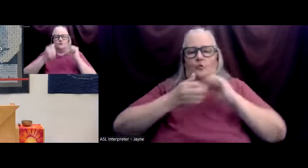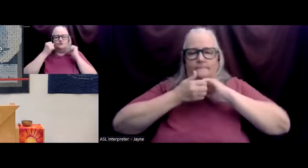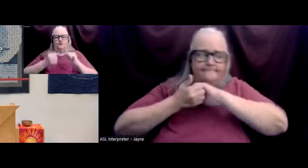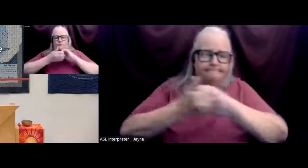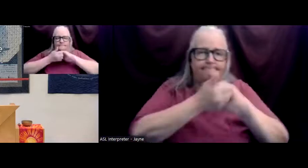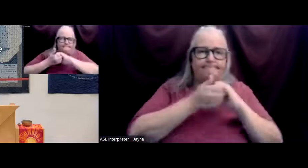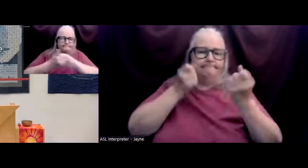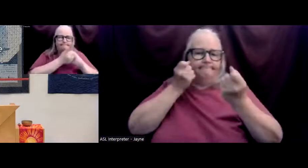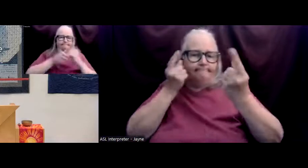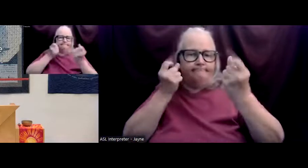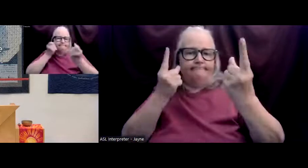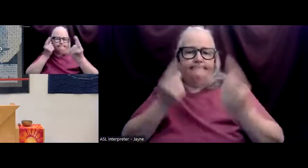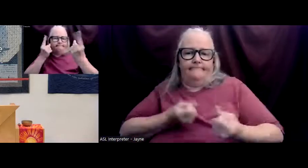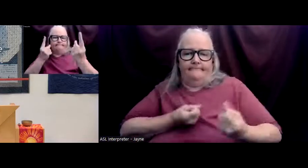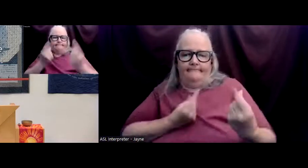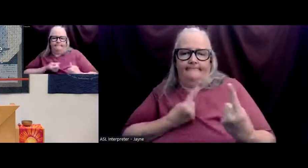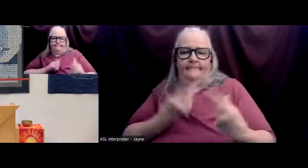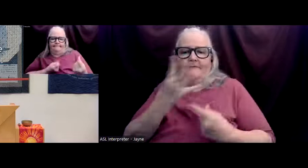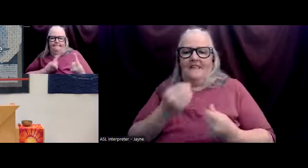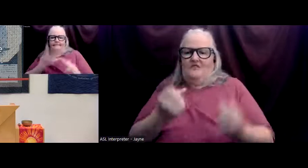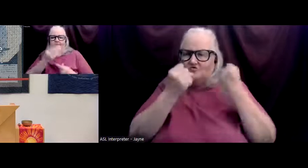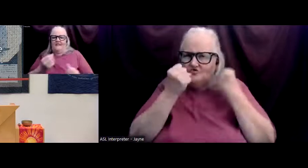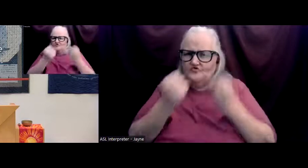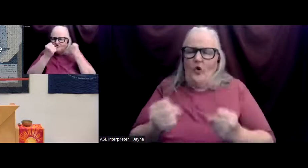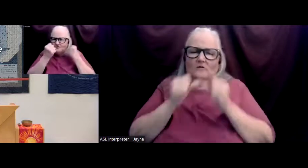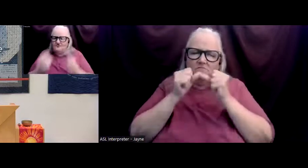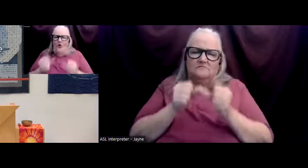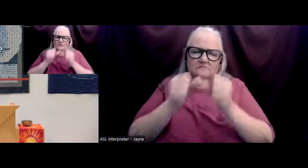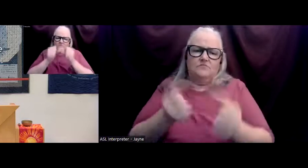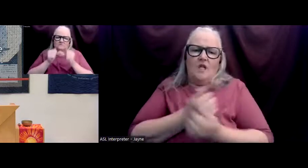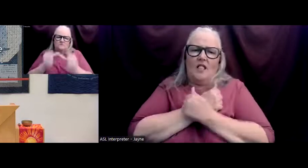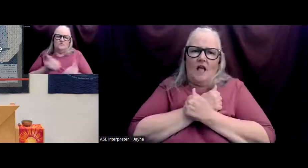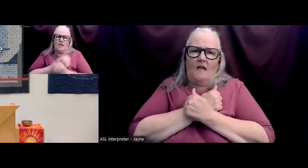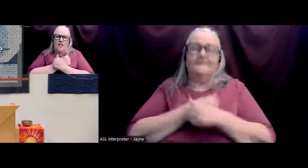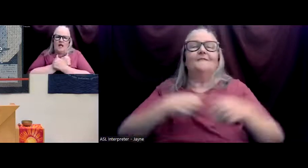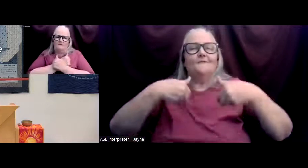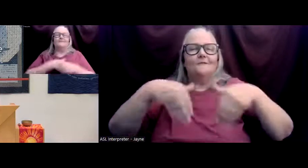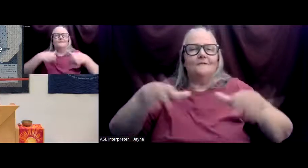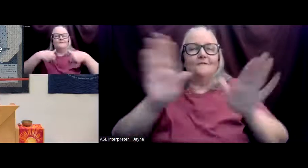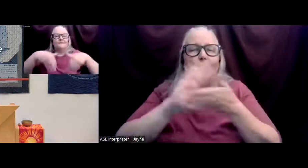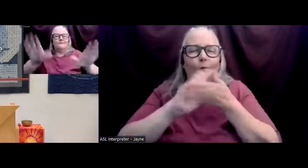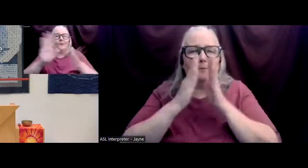compassion, and fierce, unrelenting love. Go in peace.